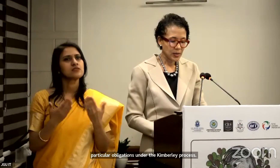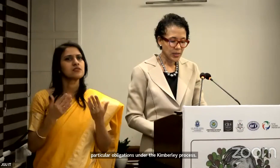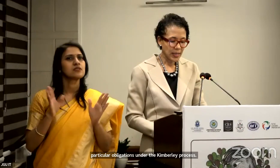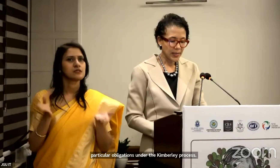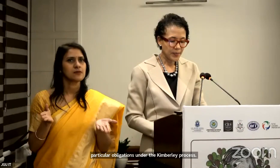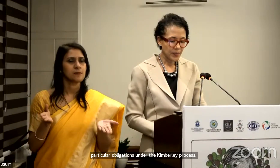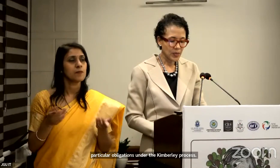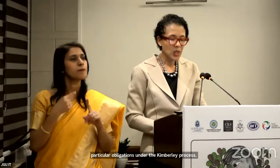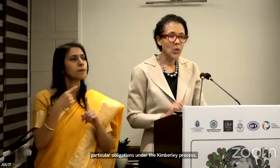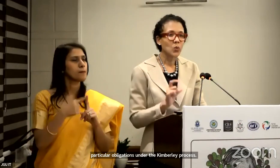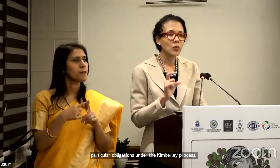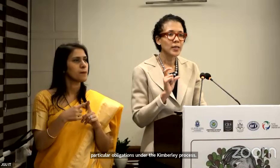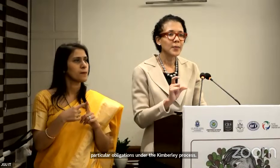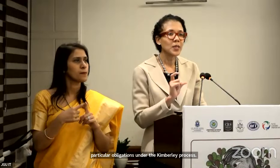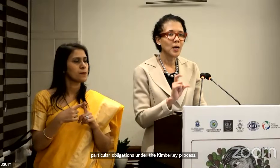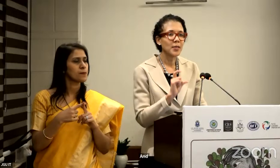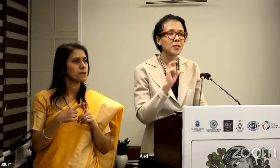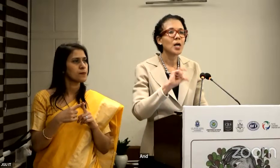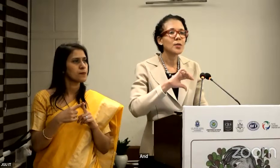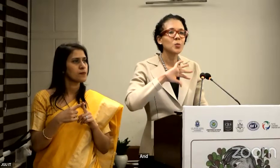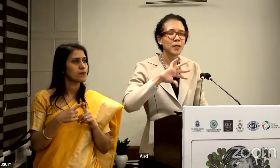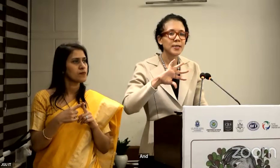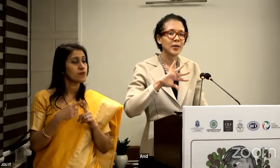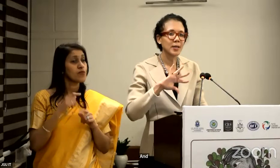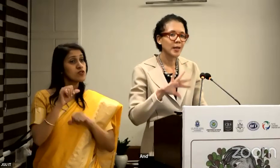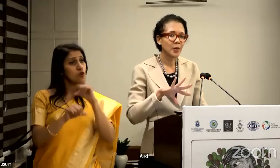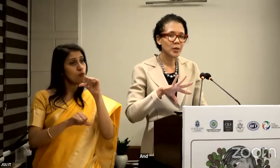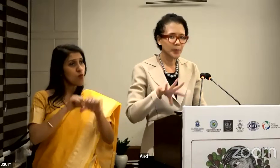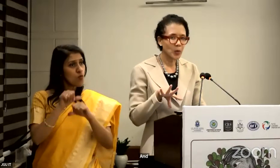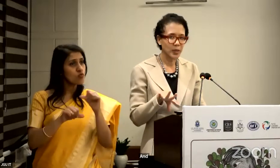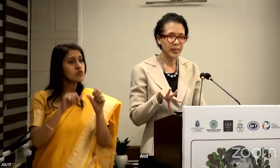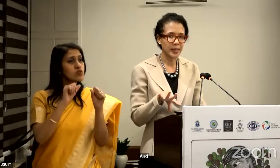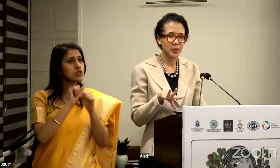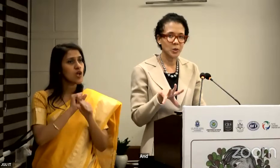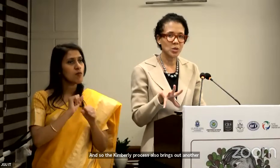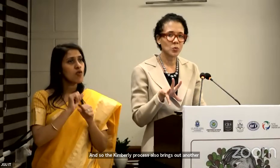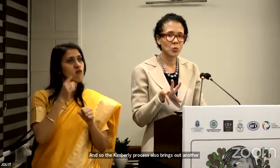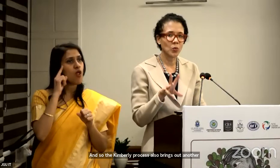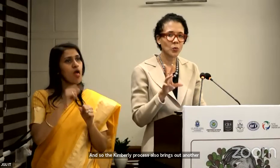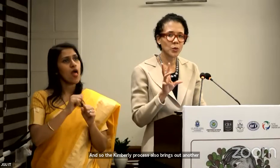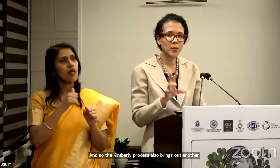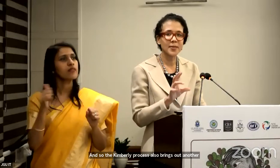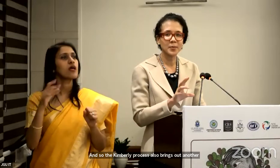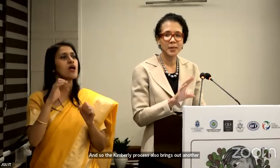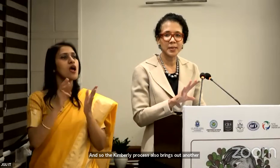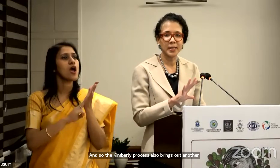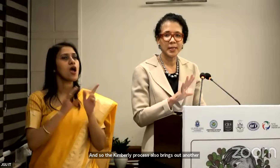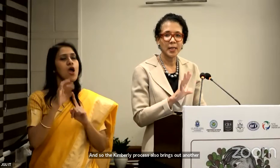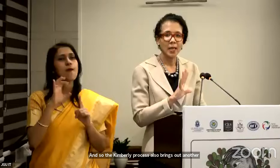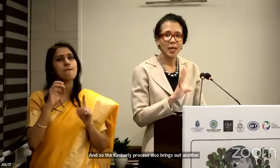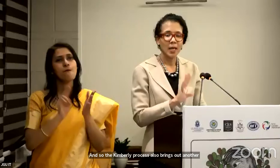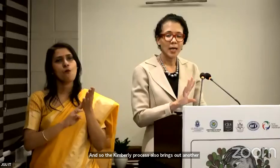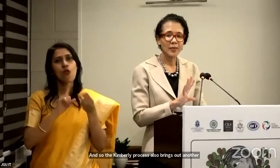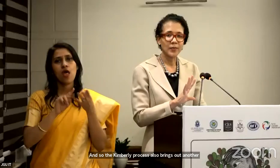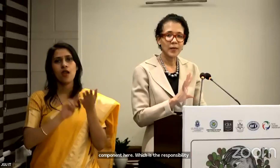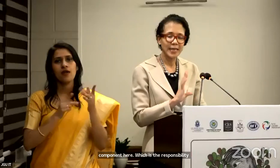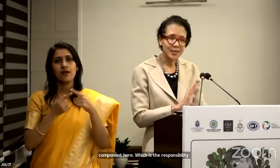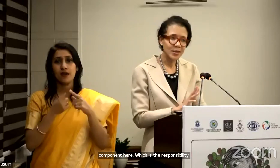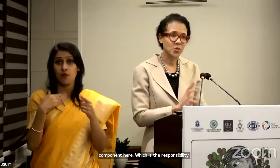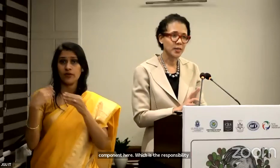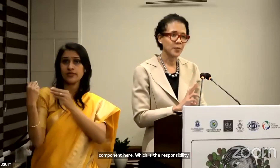And so the Kimberley process also brings out another component here, which is the responsibility